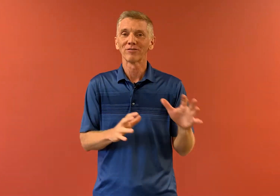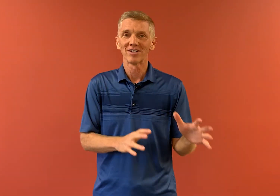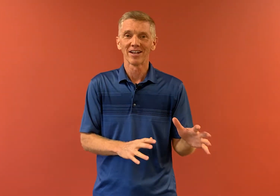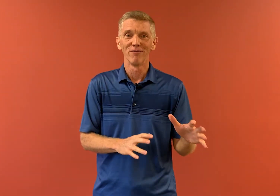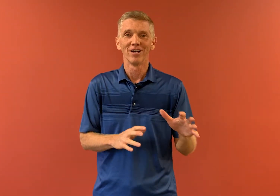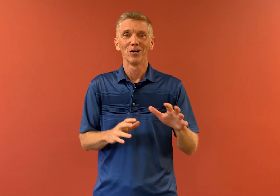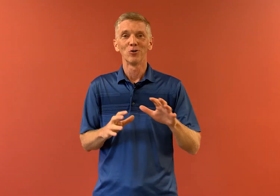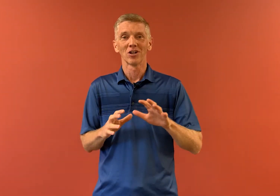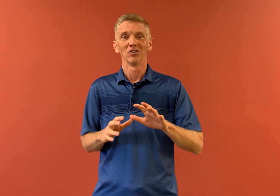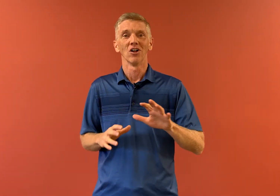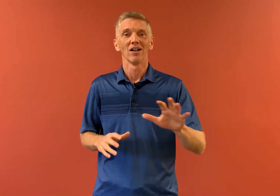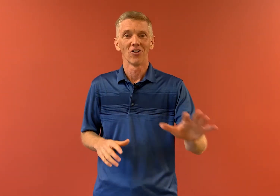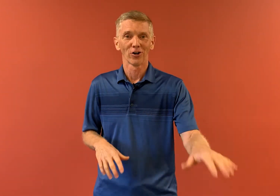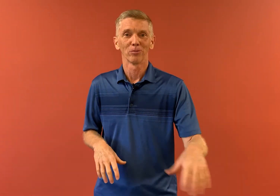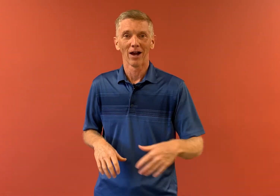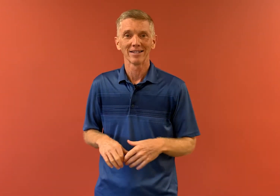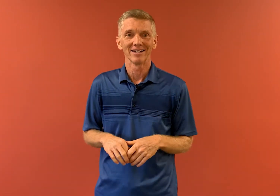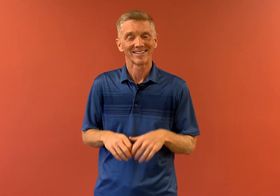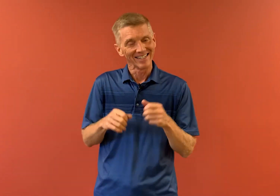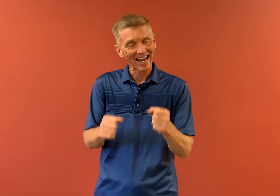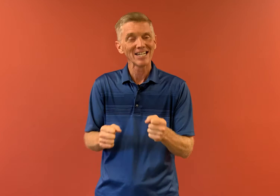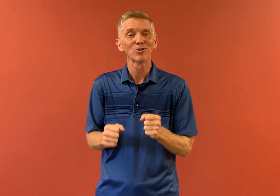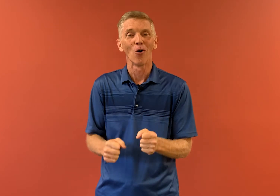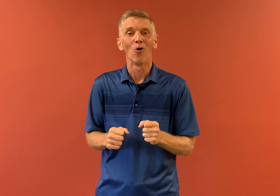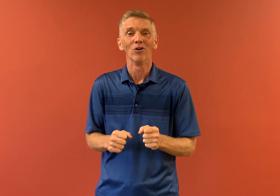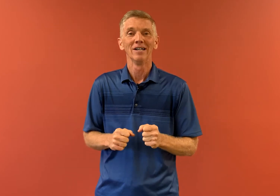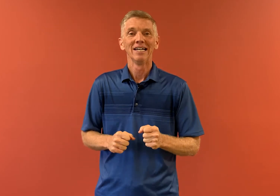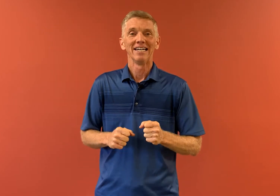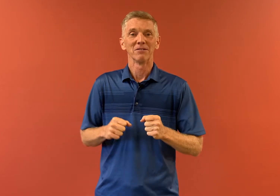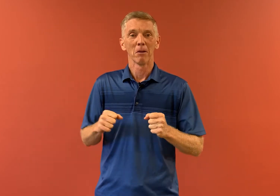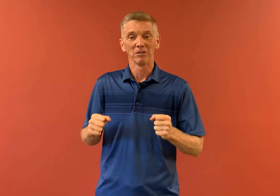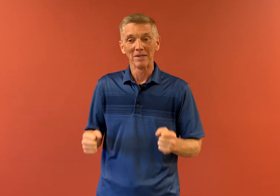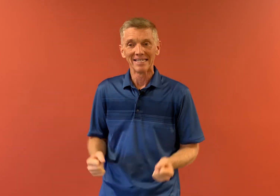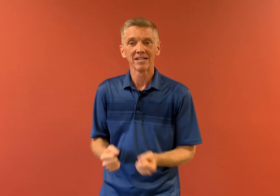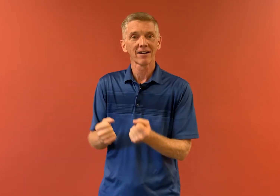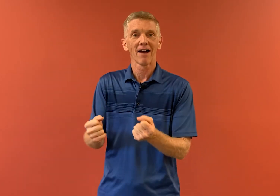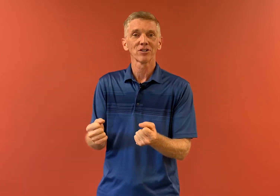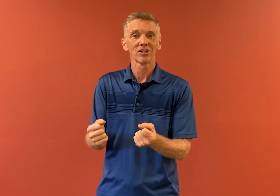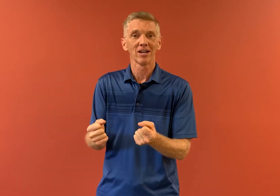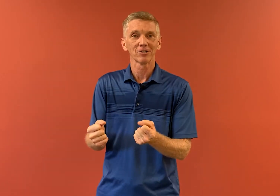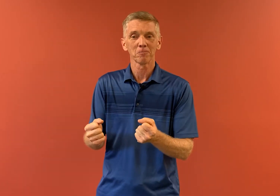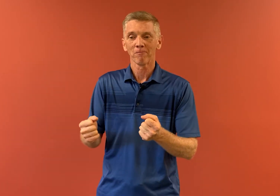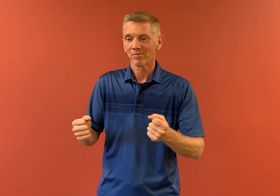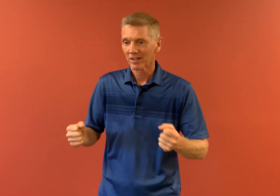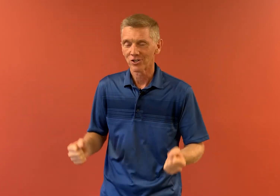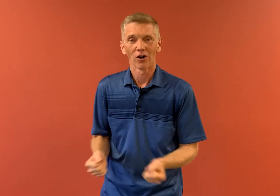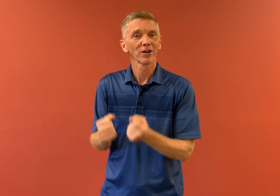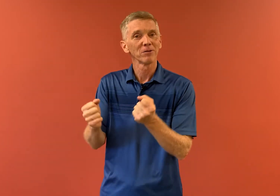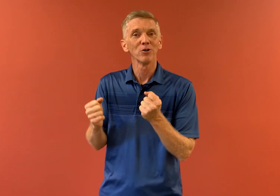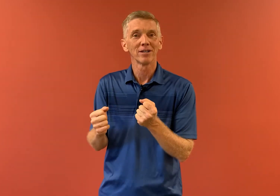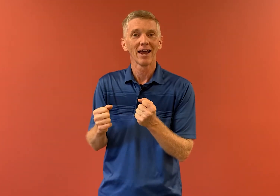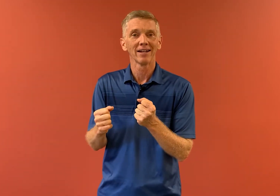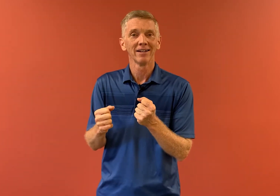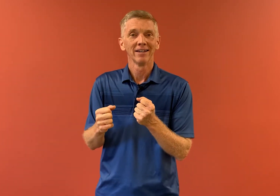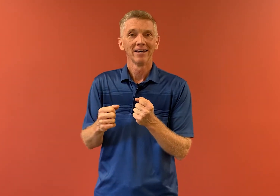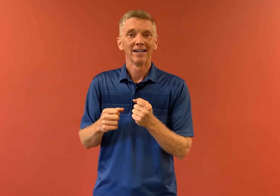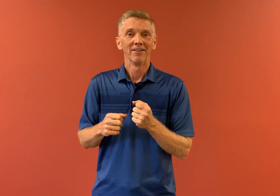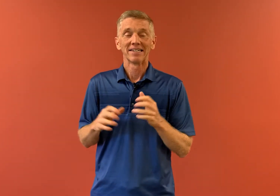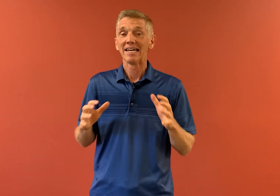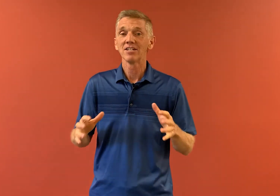set of videos and a lot longer process. Today's goal is to be able to begin a conversation, start communicating. The keys to